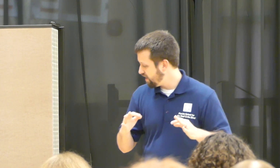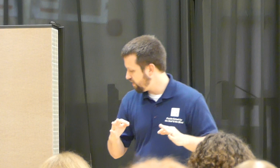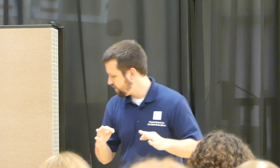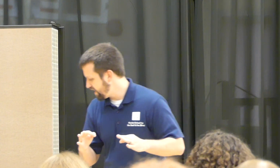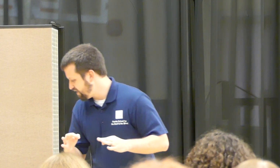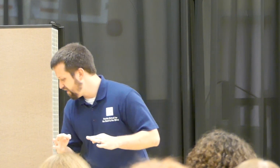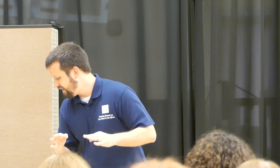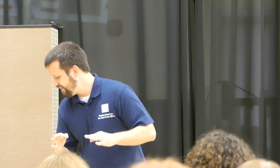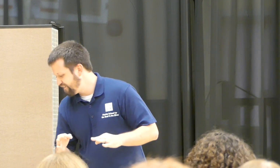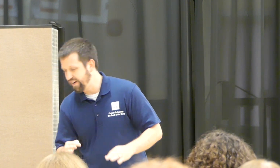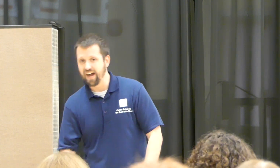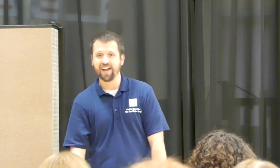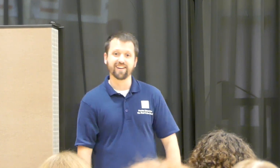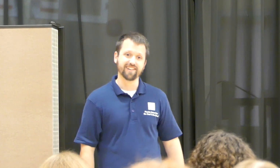All right. Fine.